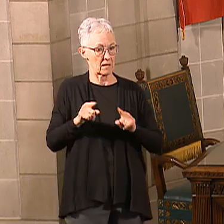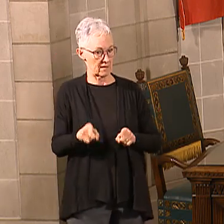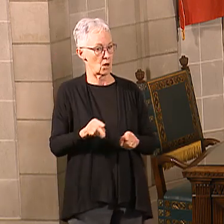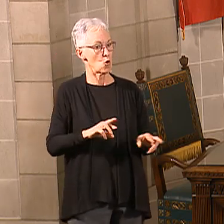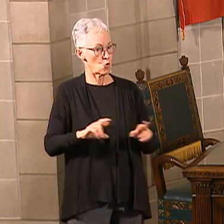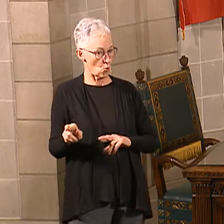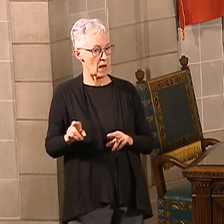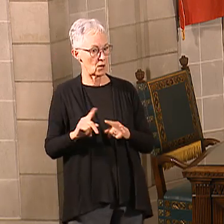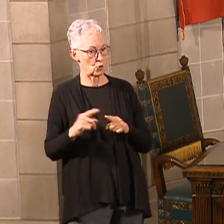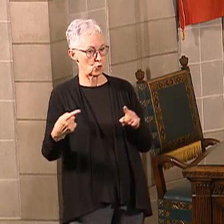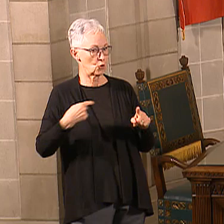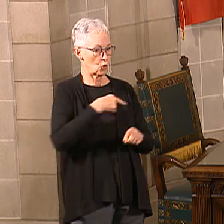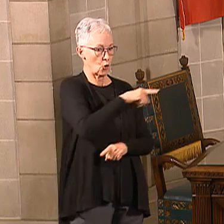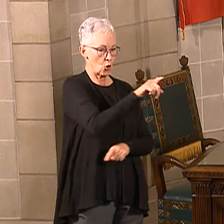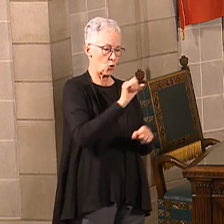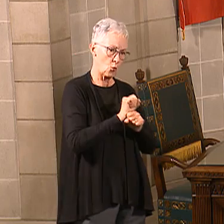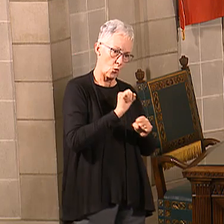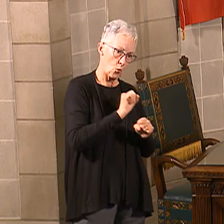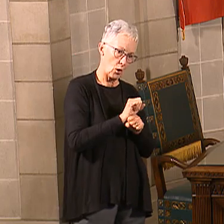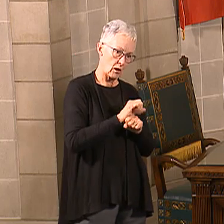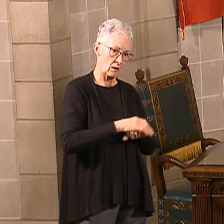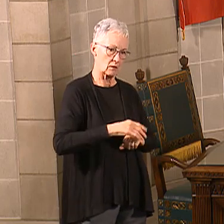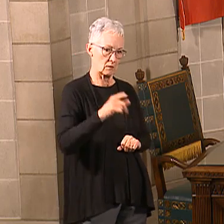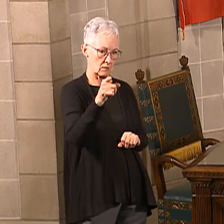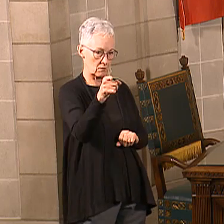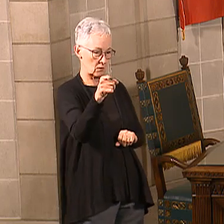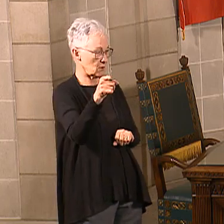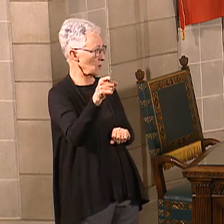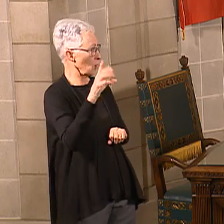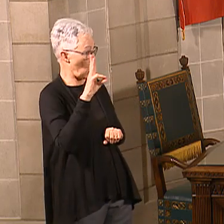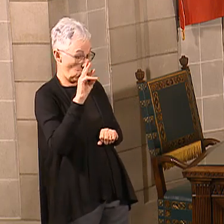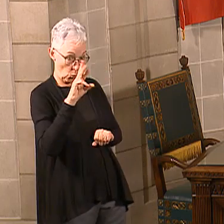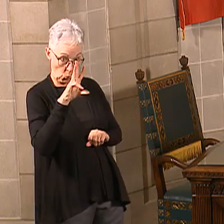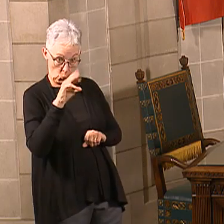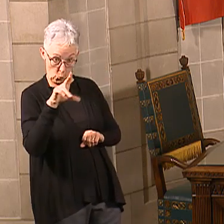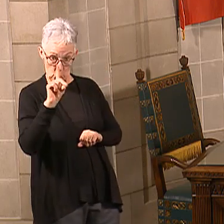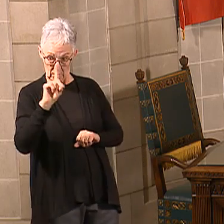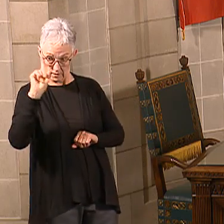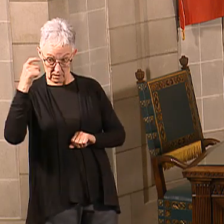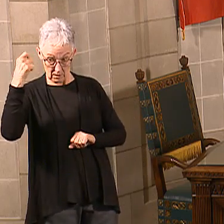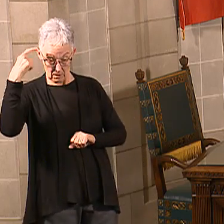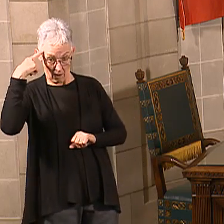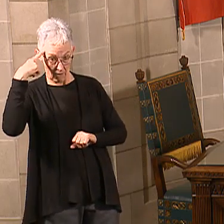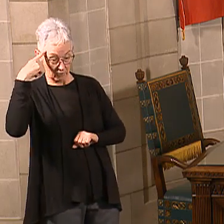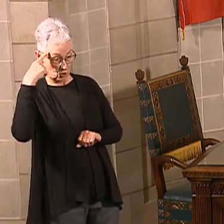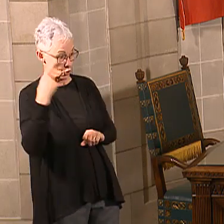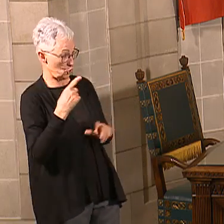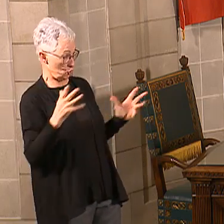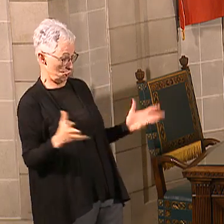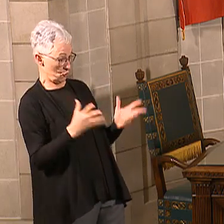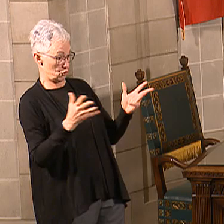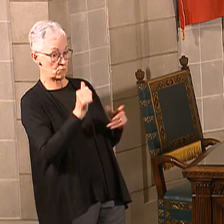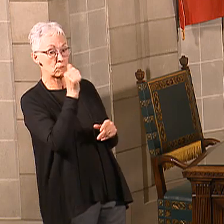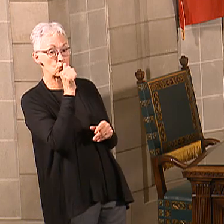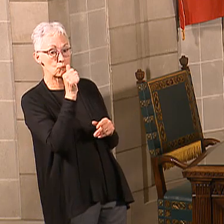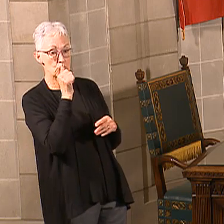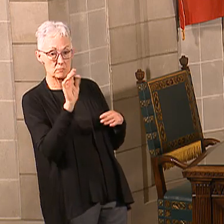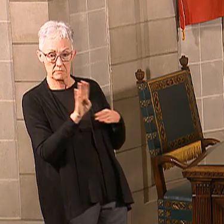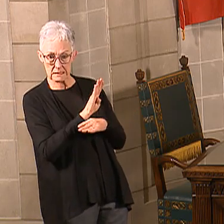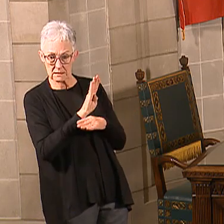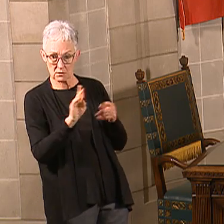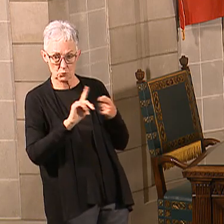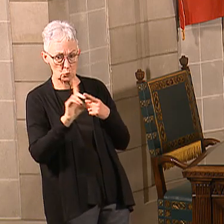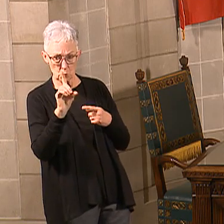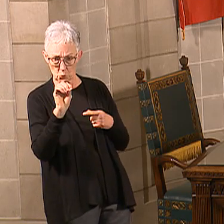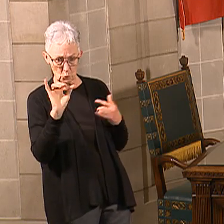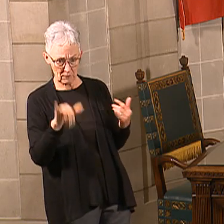The governor would encourage private businesses to do that. I mean, if people are running out of sick time and vacation time to take care of their